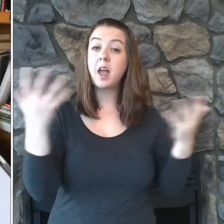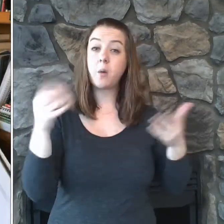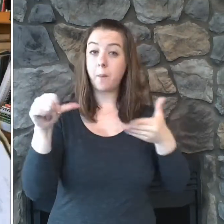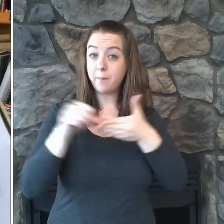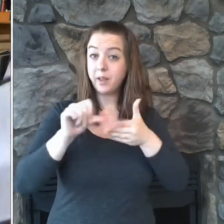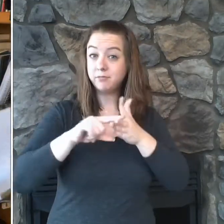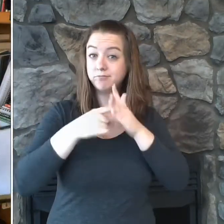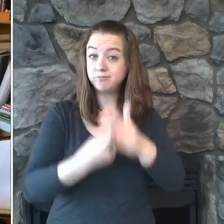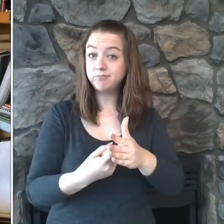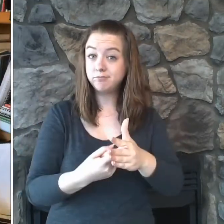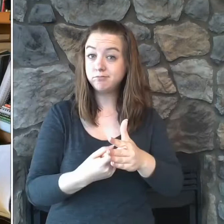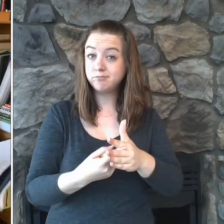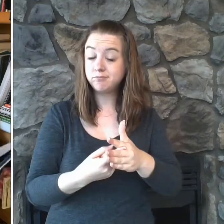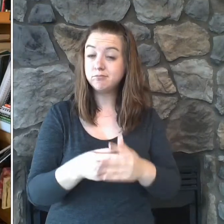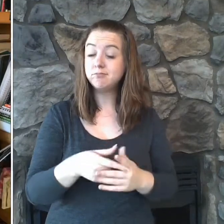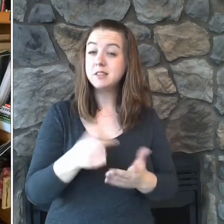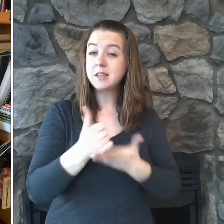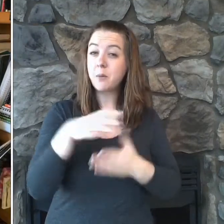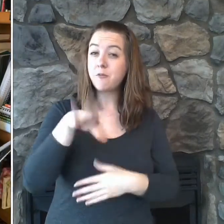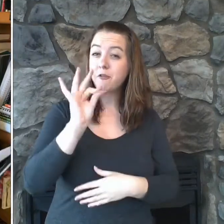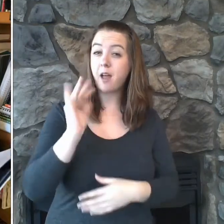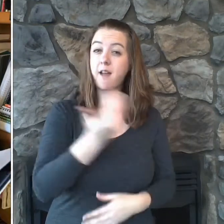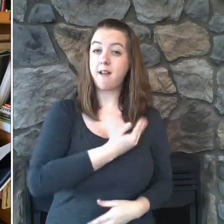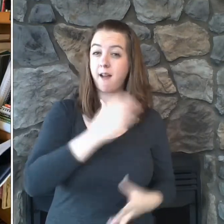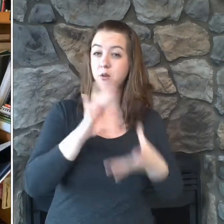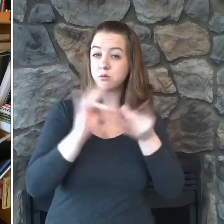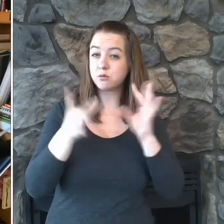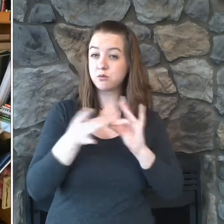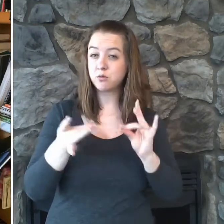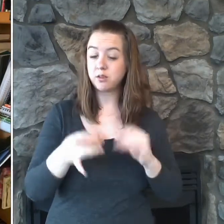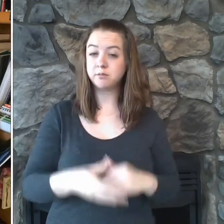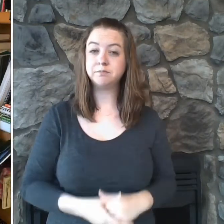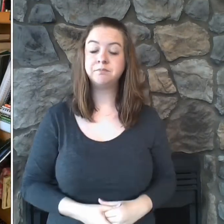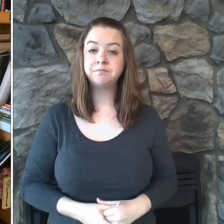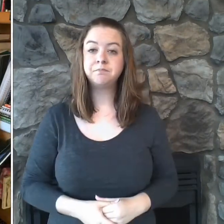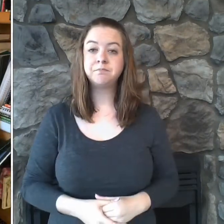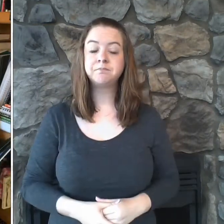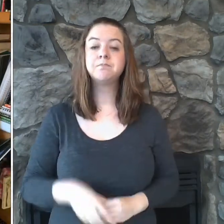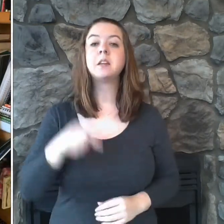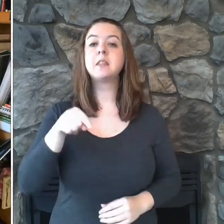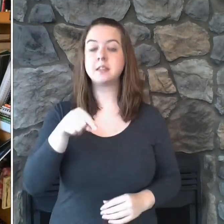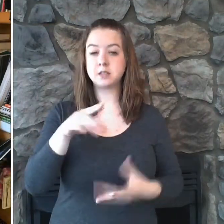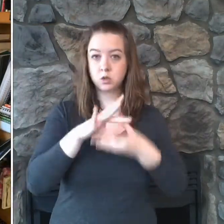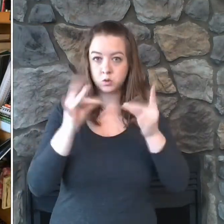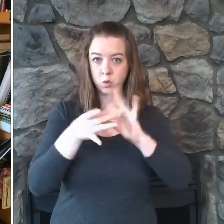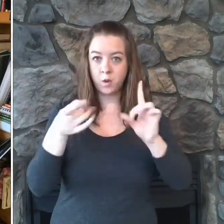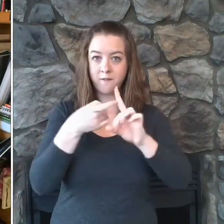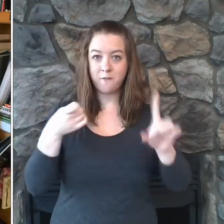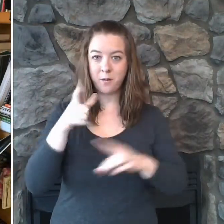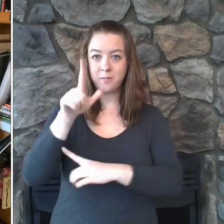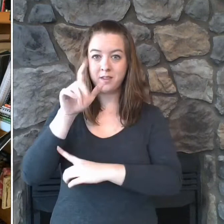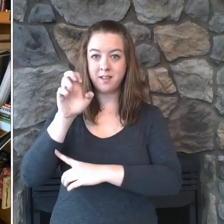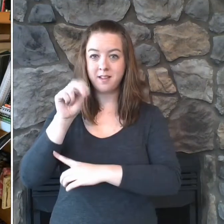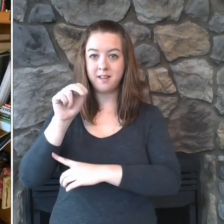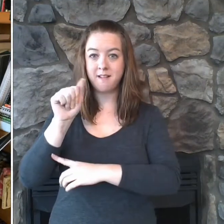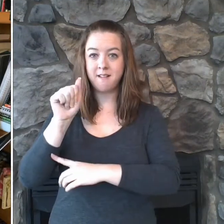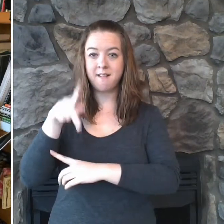page they start on to find our story. It's a story from the Lenape